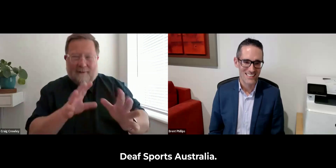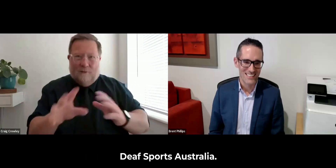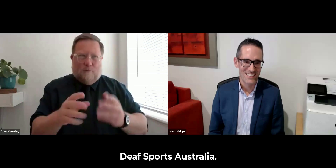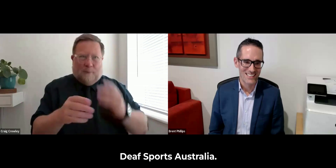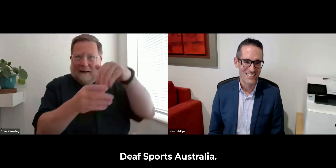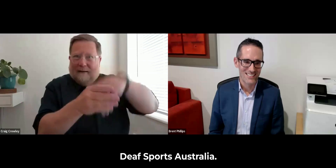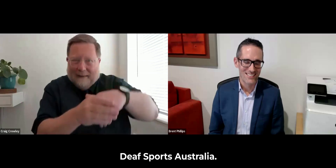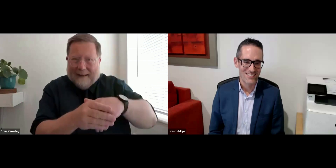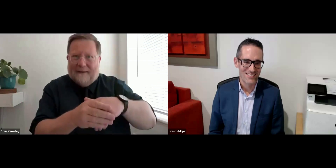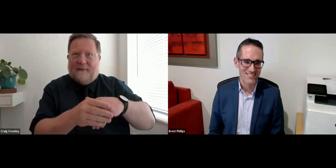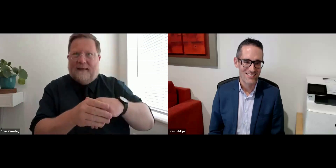Sports Australia.